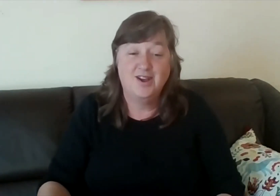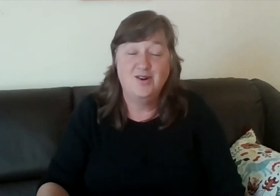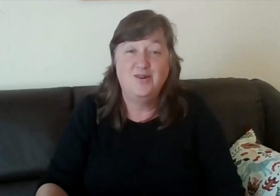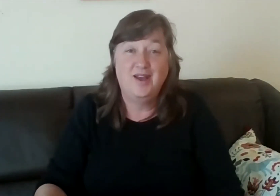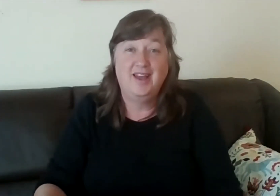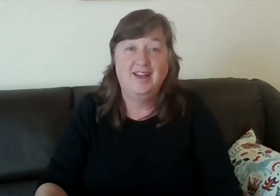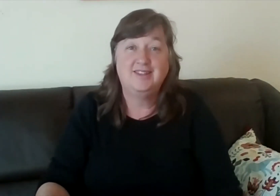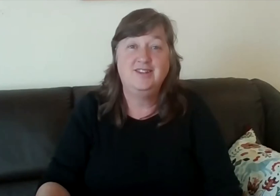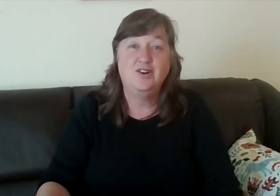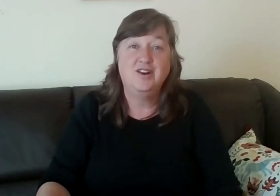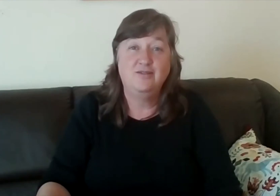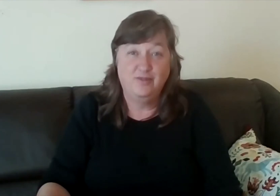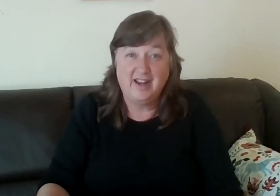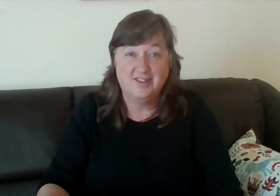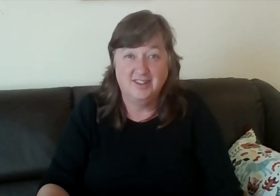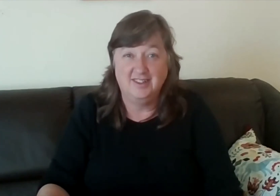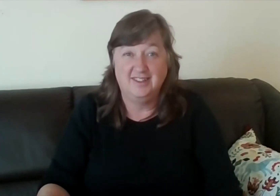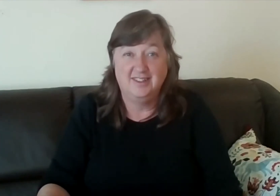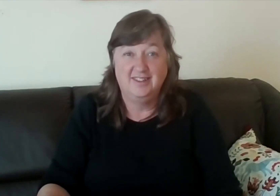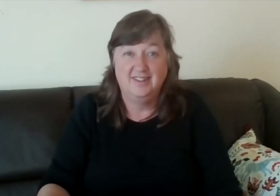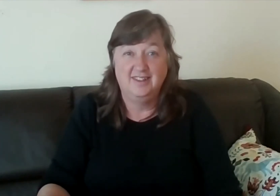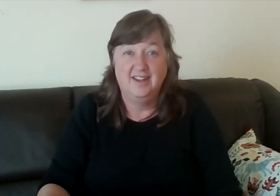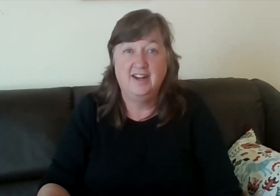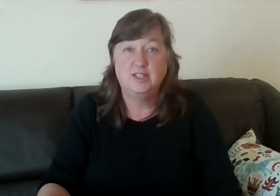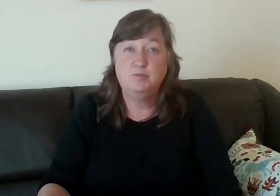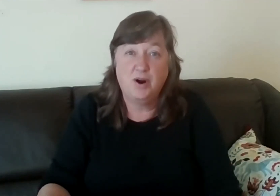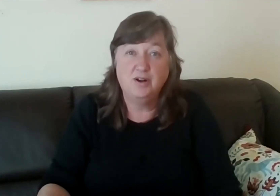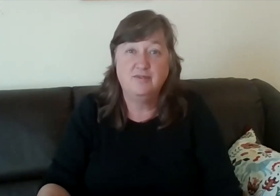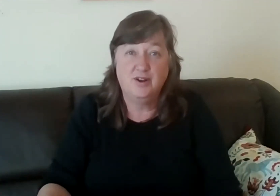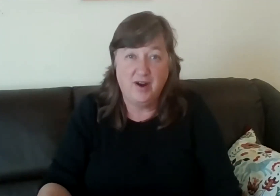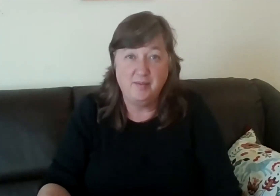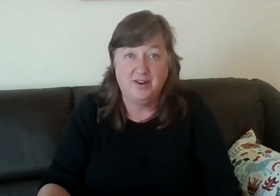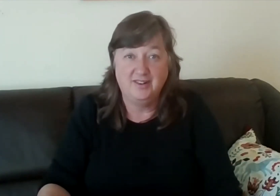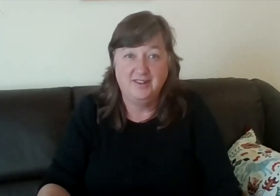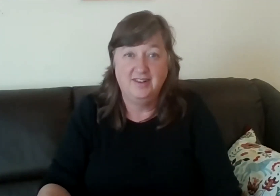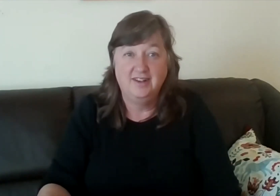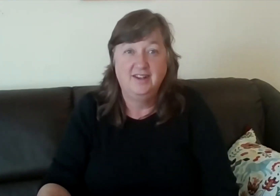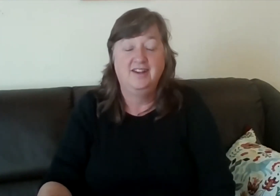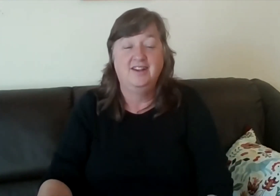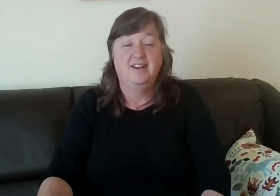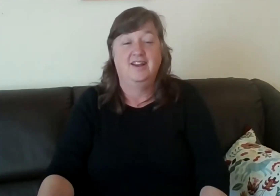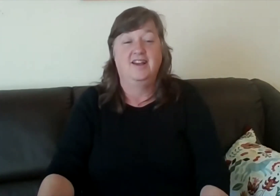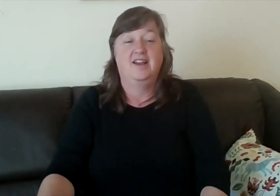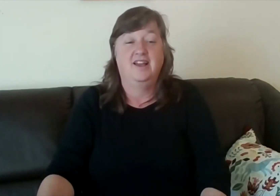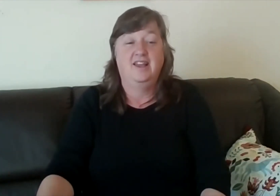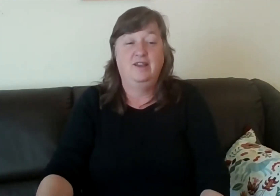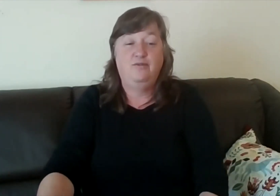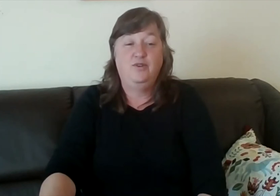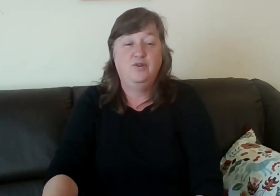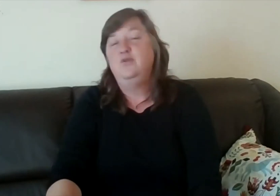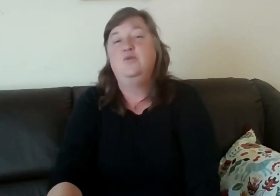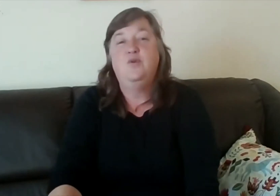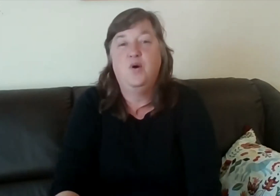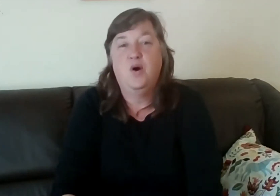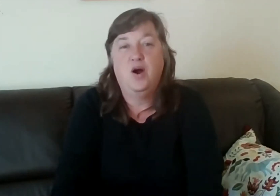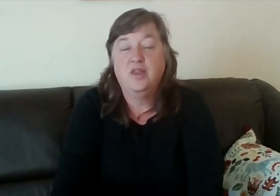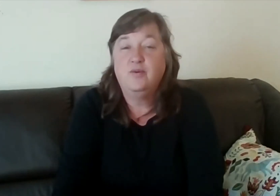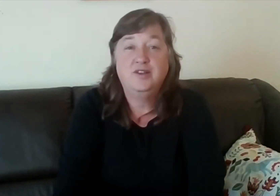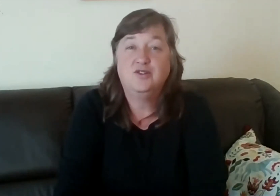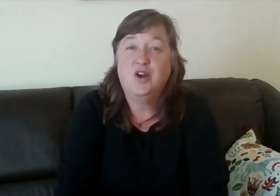So it's your inflection, and it's part of the grammar. If you, otherwise you're talking